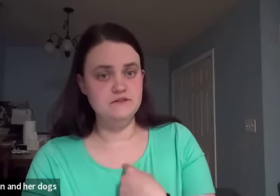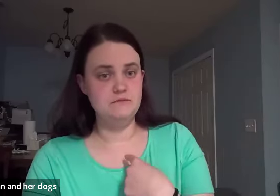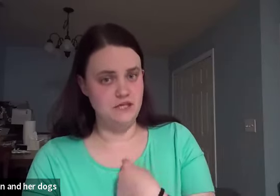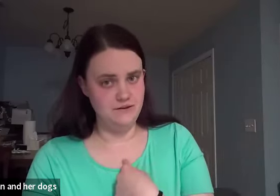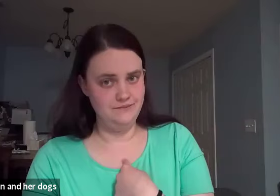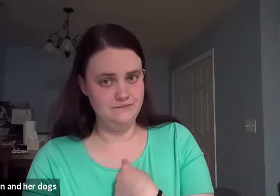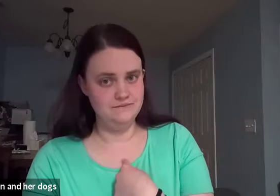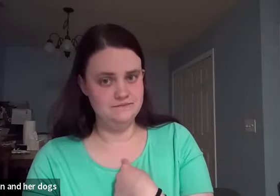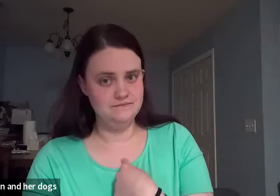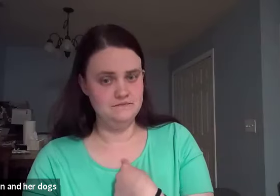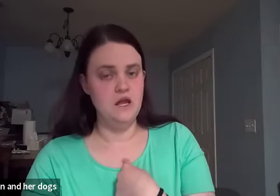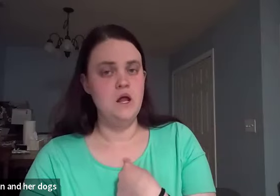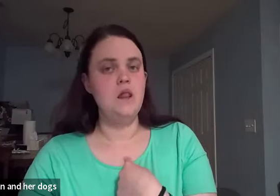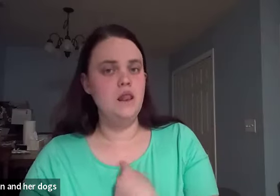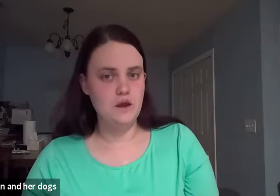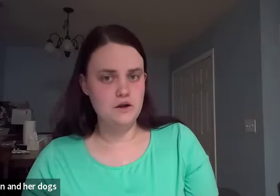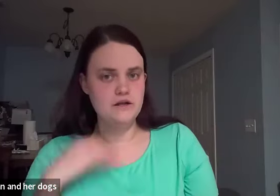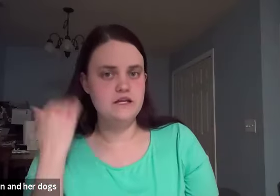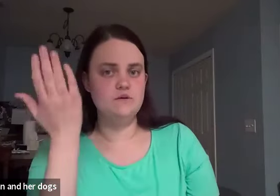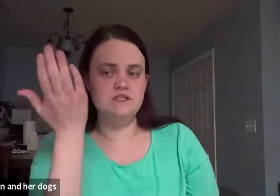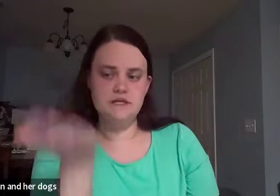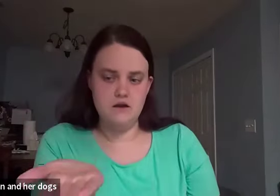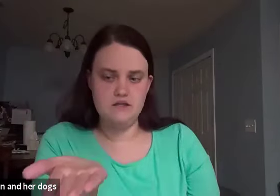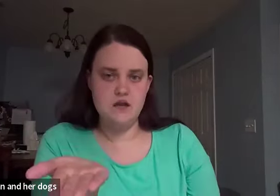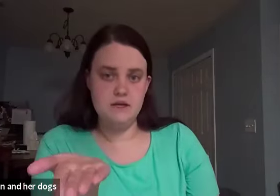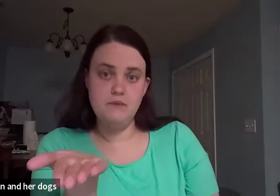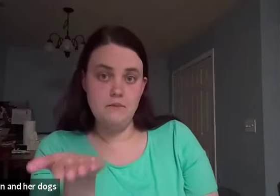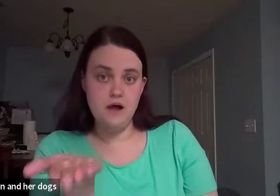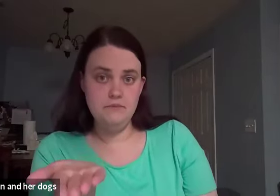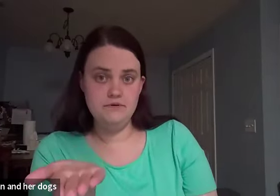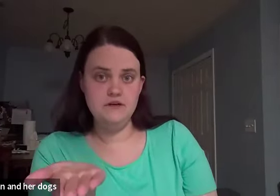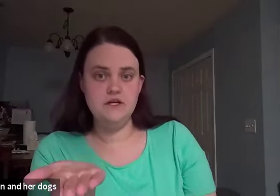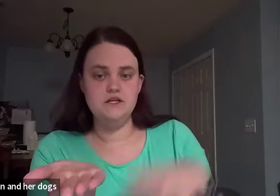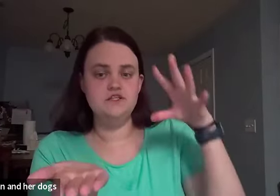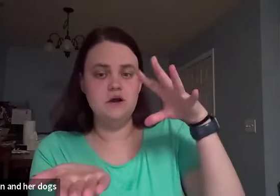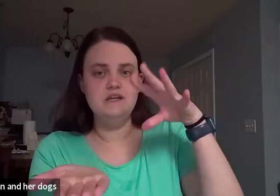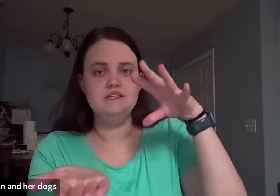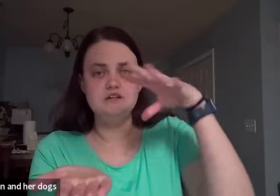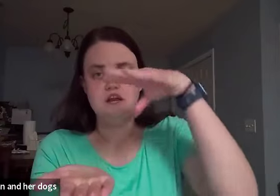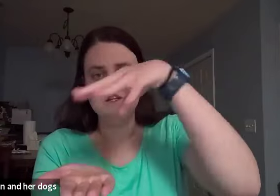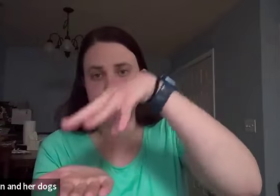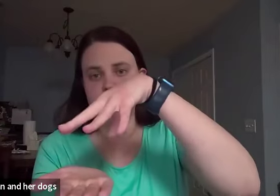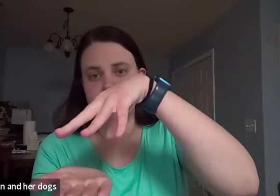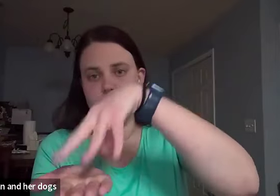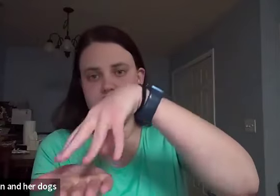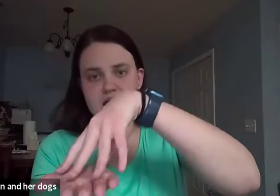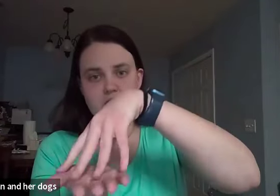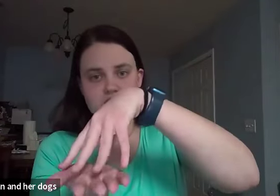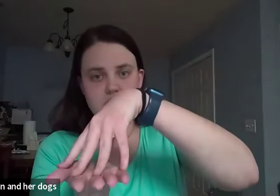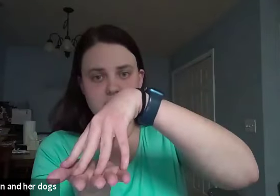So me. Learn is going to be non-dominant palm up. Dominant is going to kind of start with open hand on top